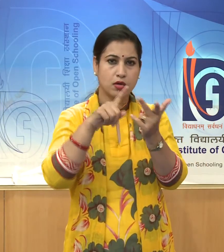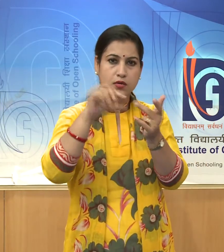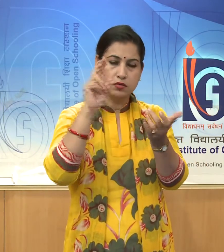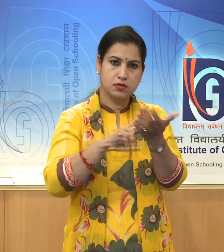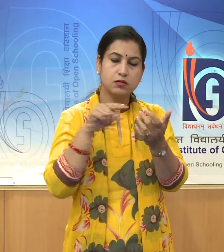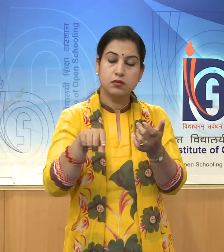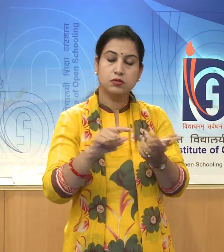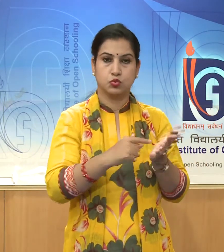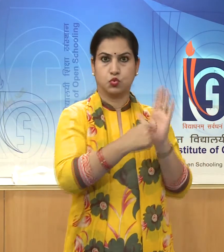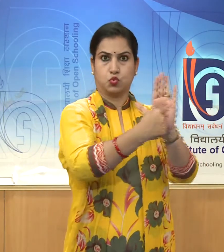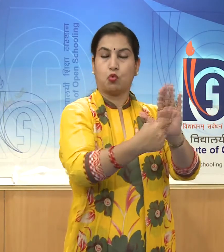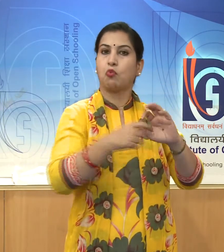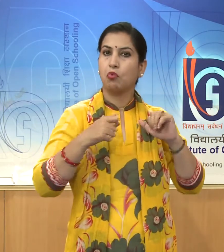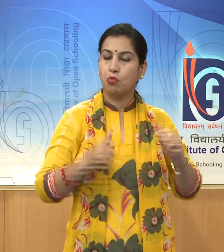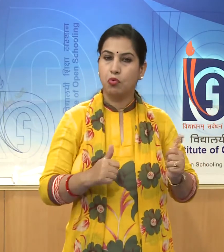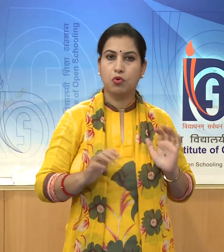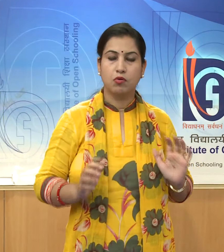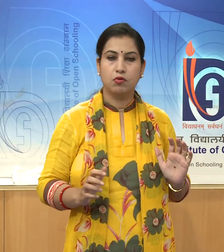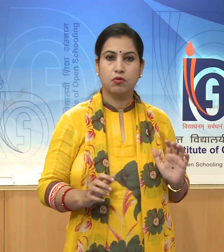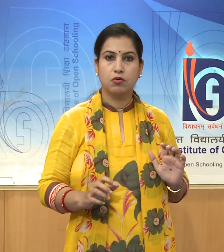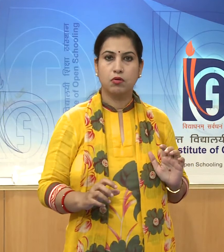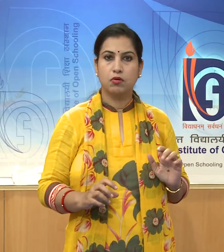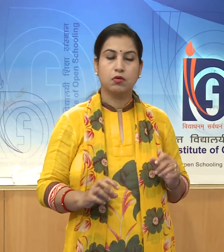rendered forms of interpreting